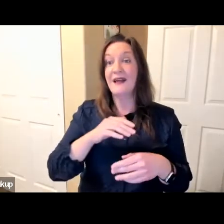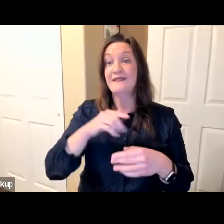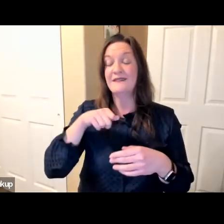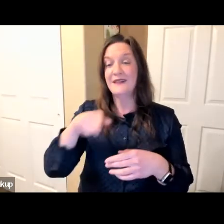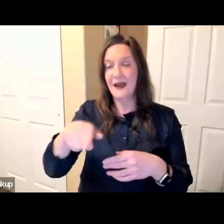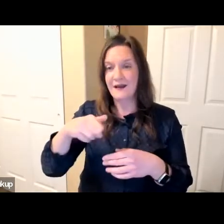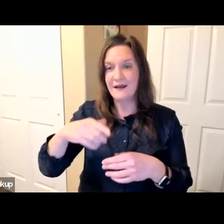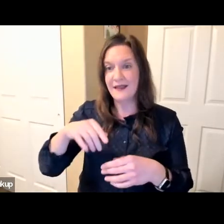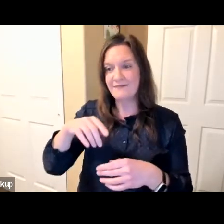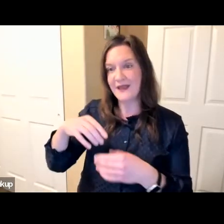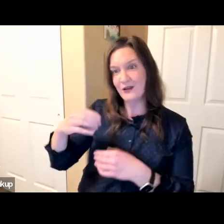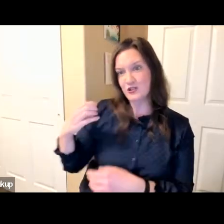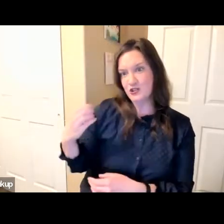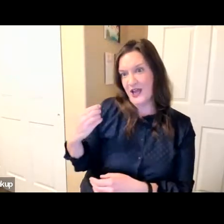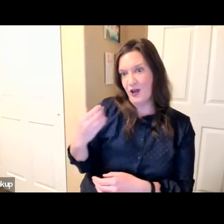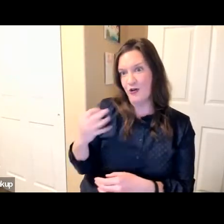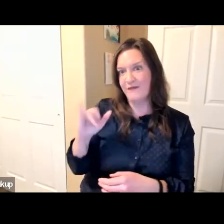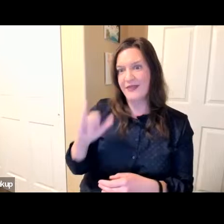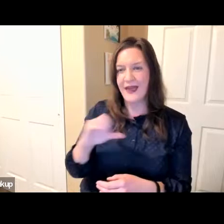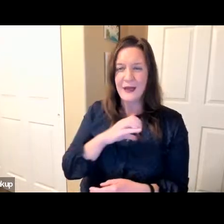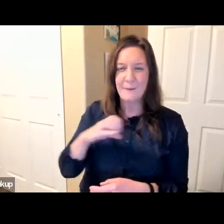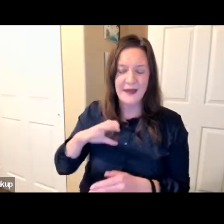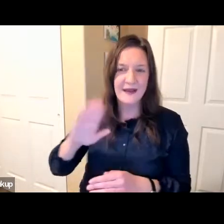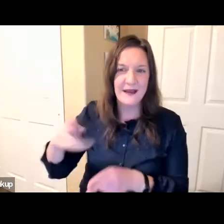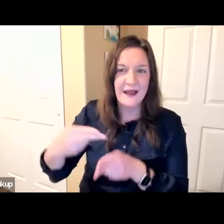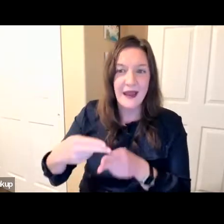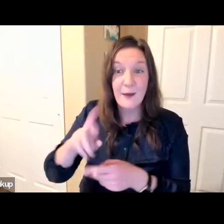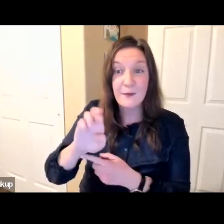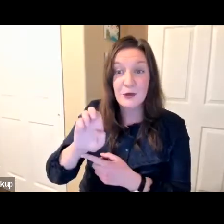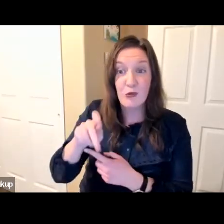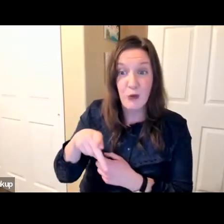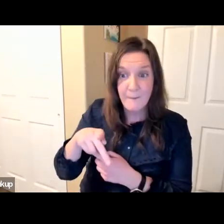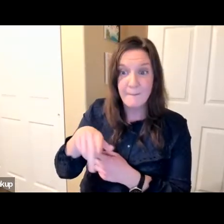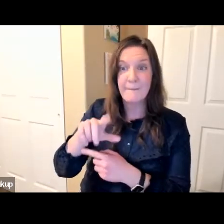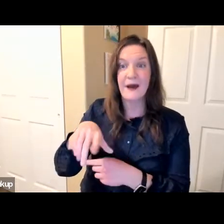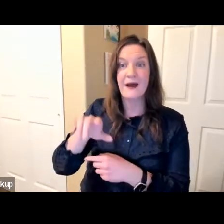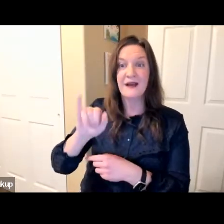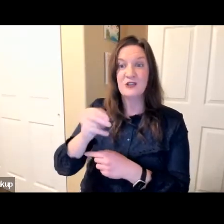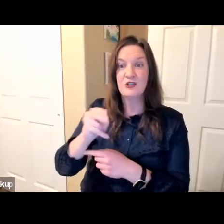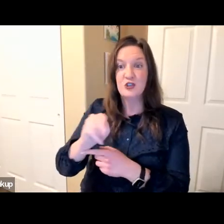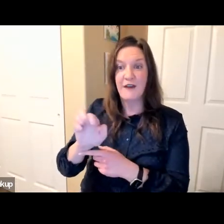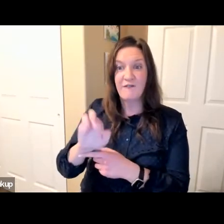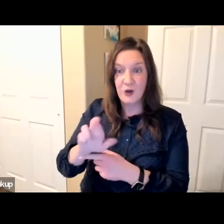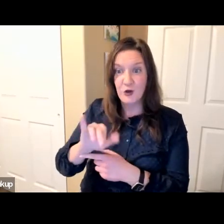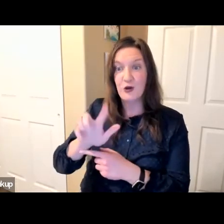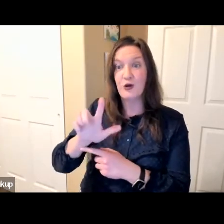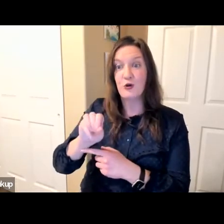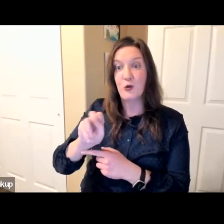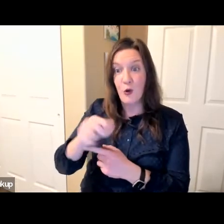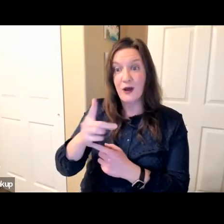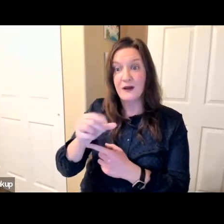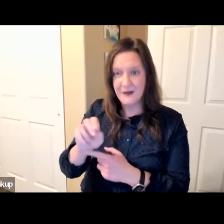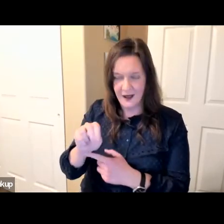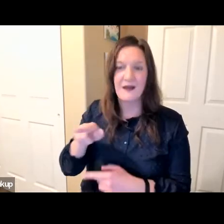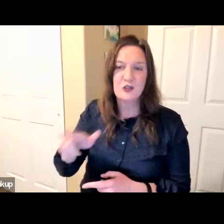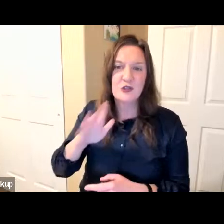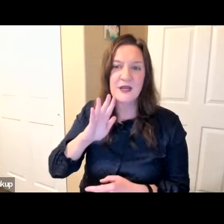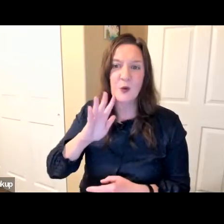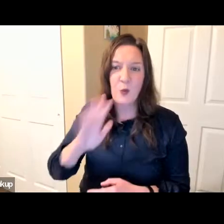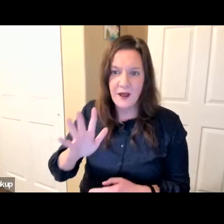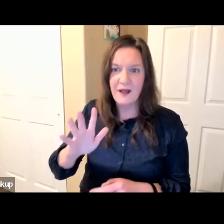the committee concluded their work, and the chair of the committee,